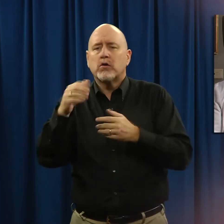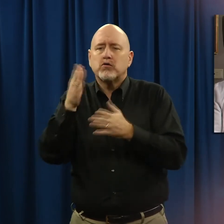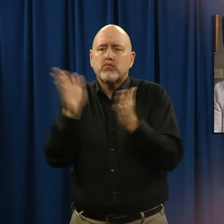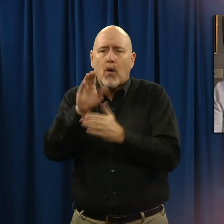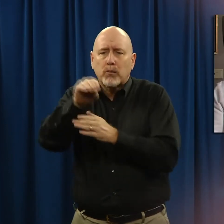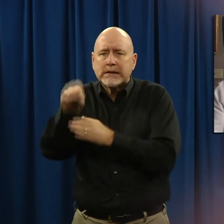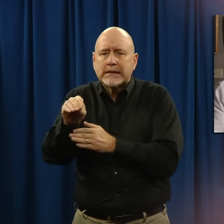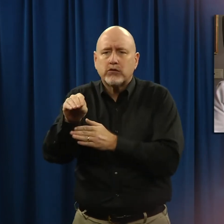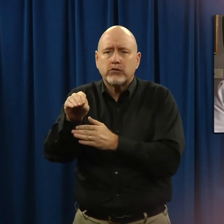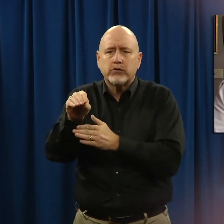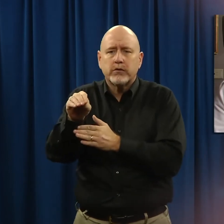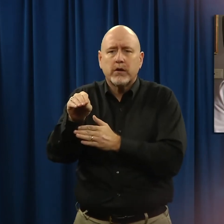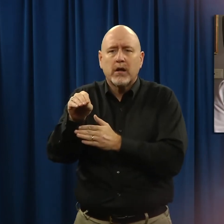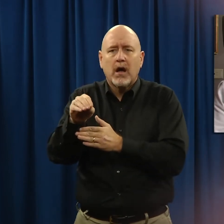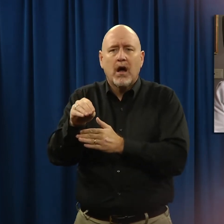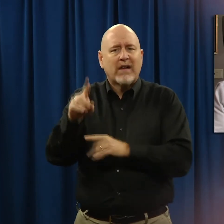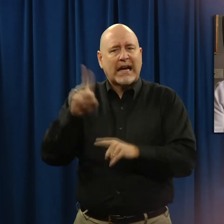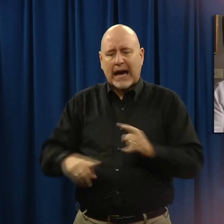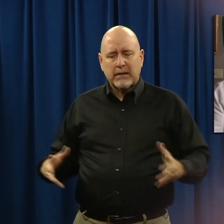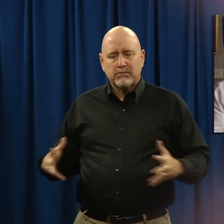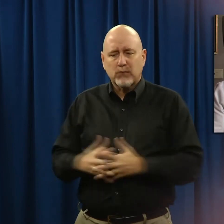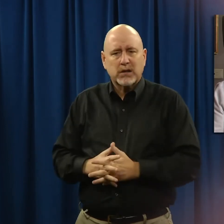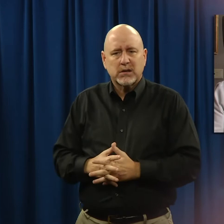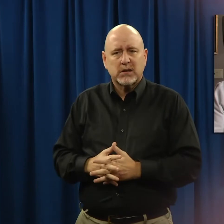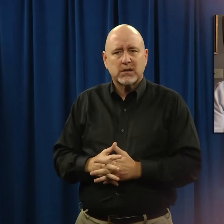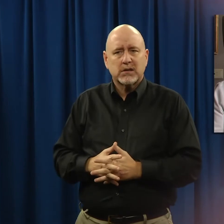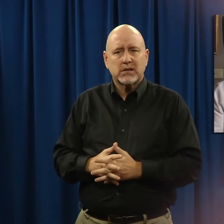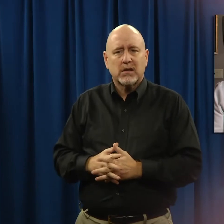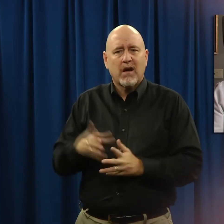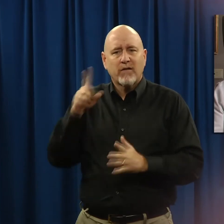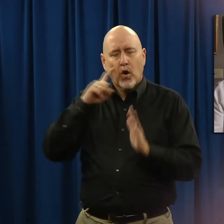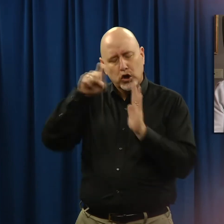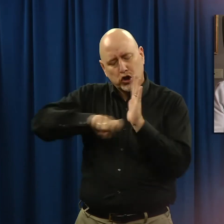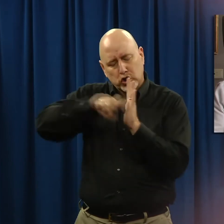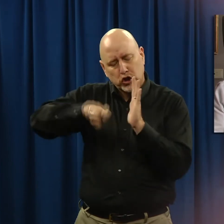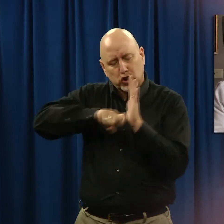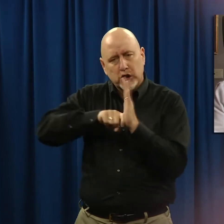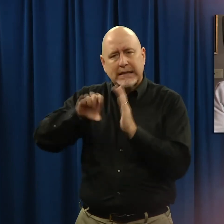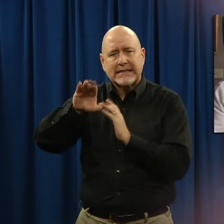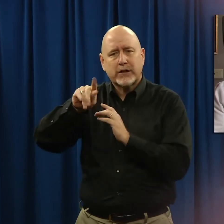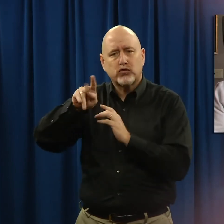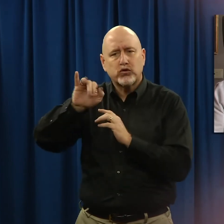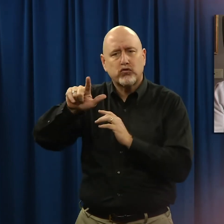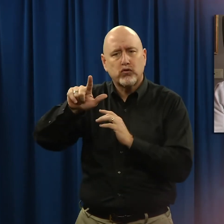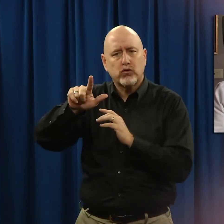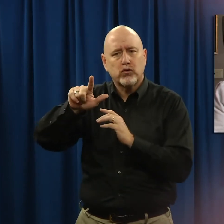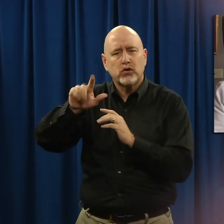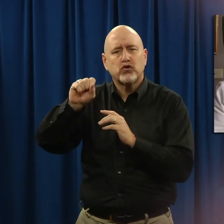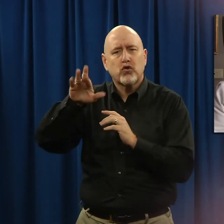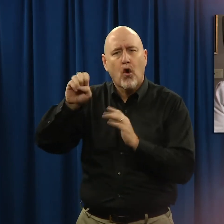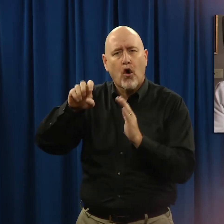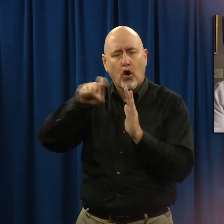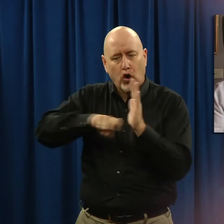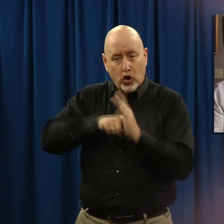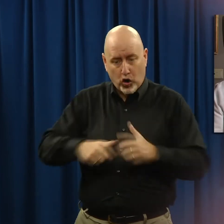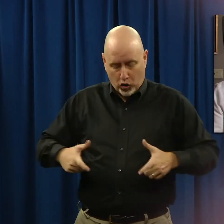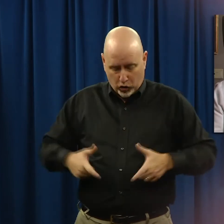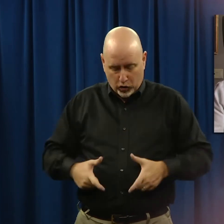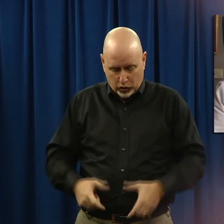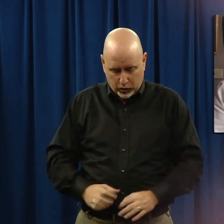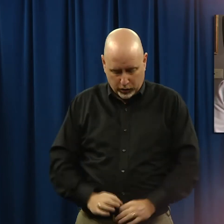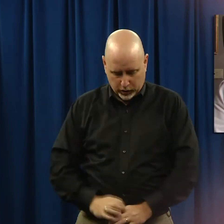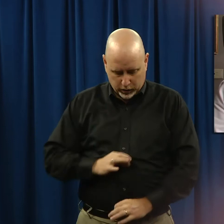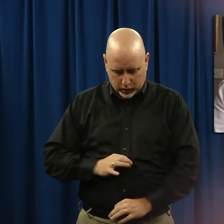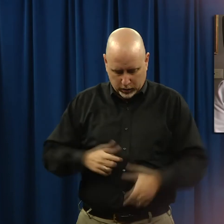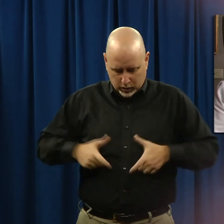instances of infertility resulting because of cicatricial scarring that occurs inside the uterus once an ablation or suction